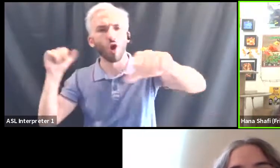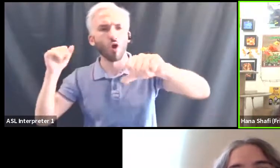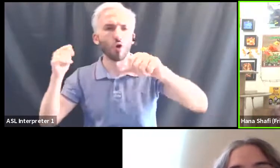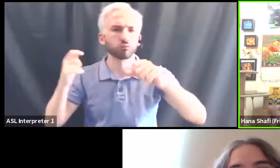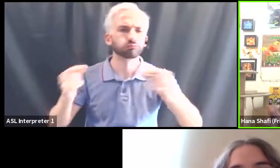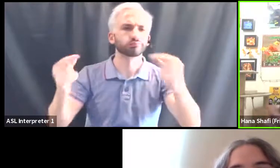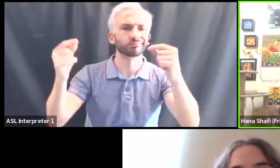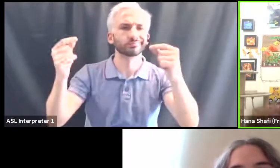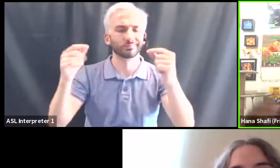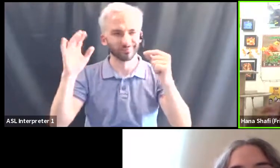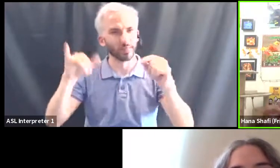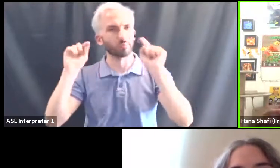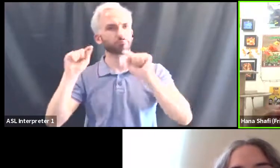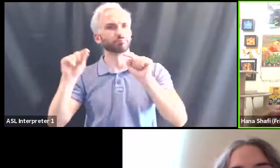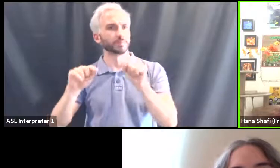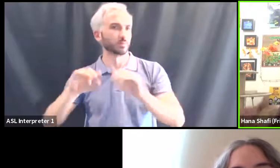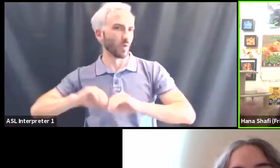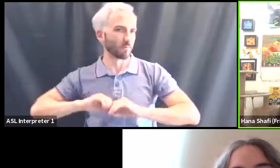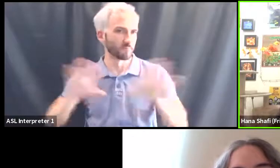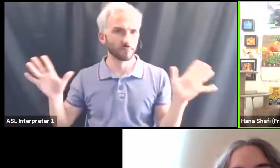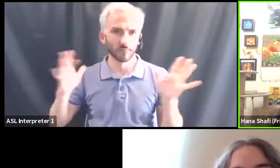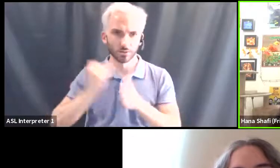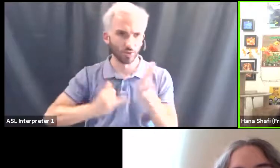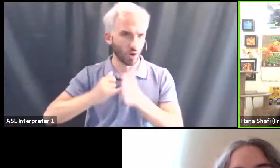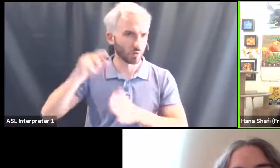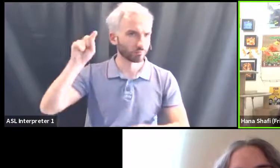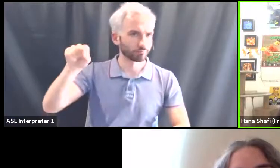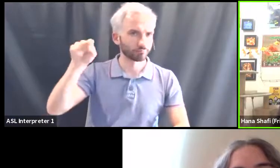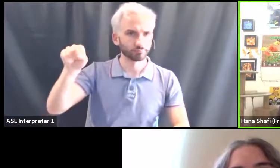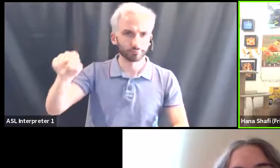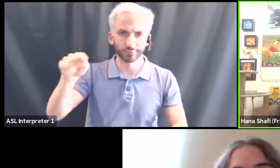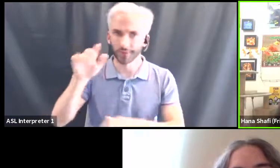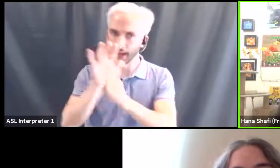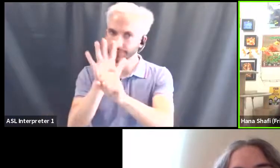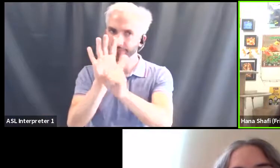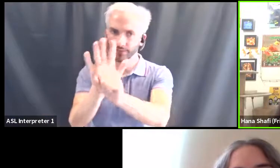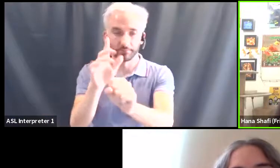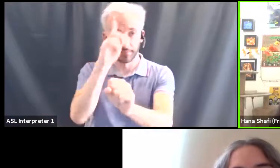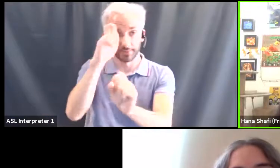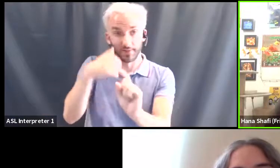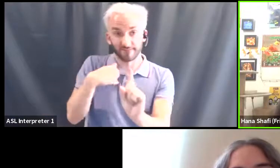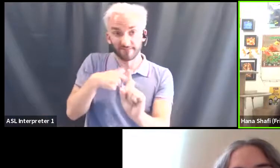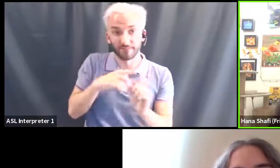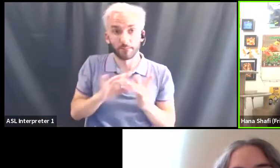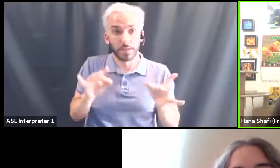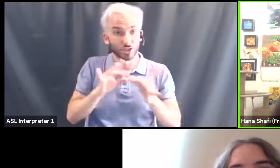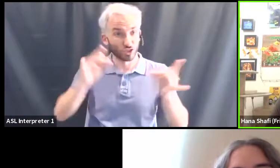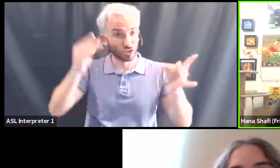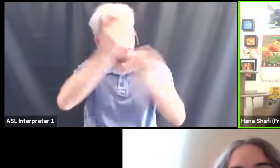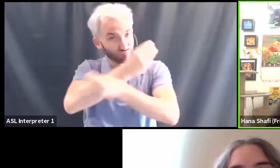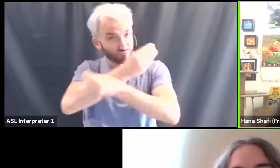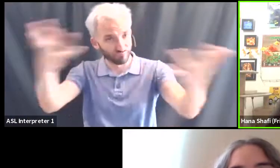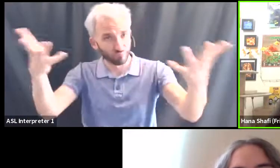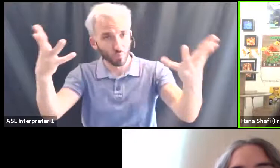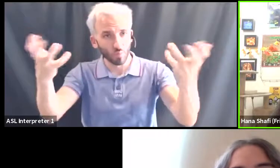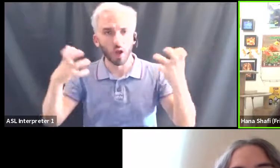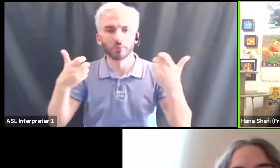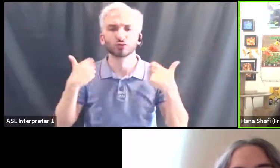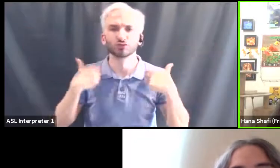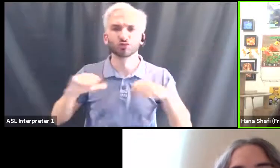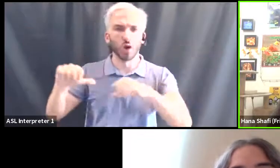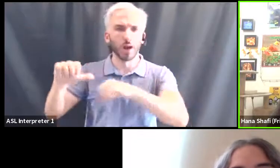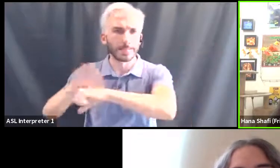really obvious ways of how we create art as activism, because they have a message that they're trying to get out and they're trying to galvanize